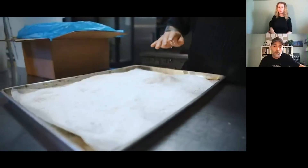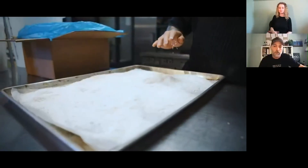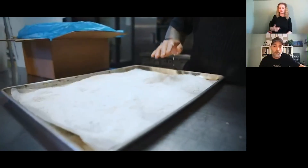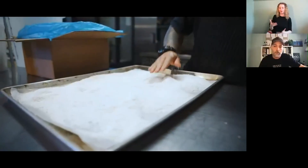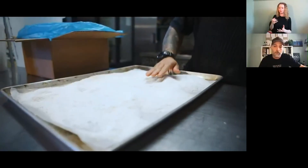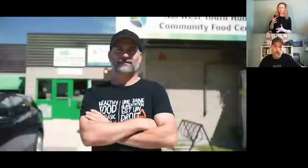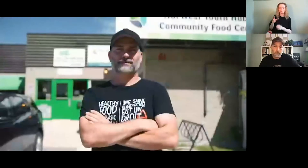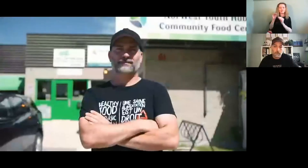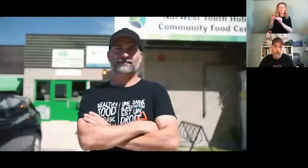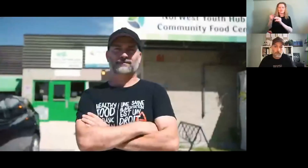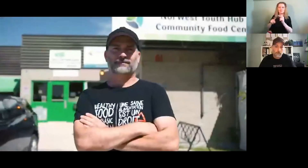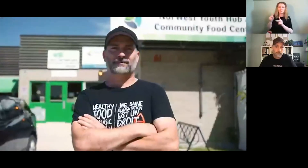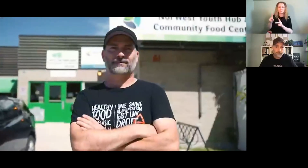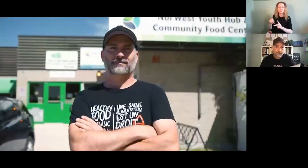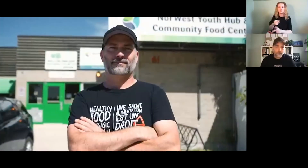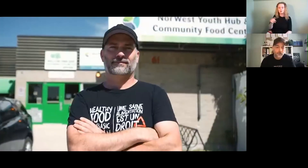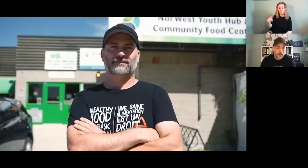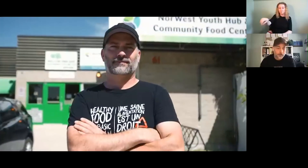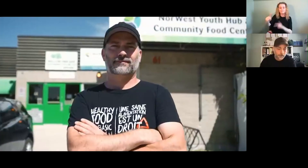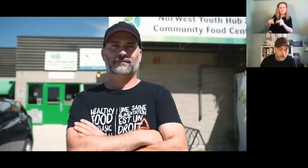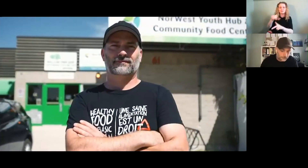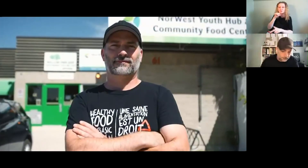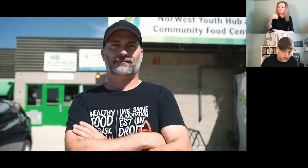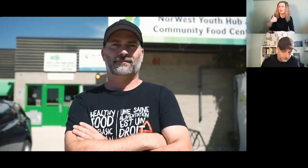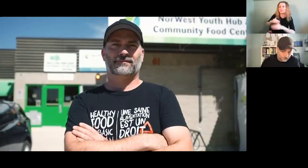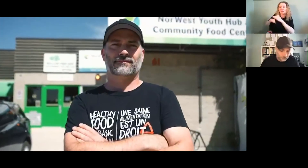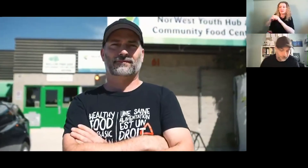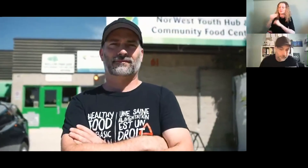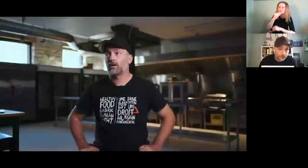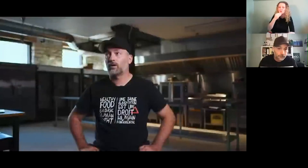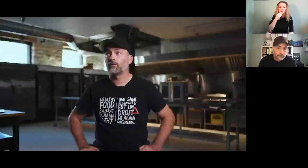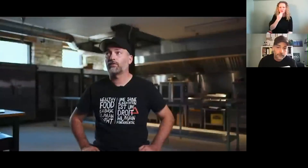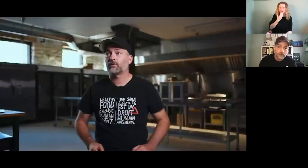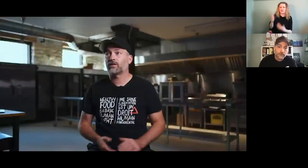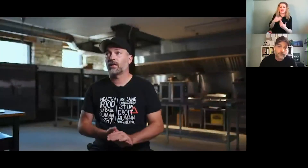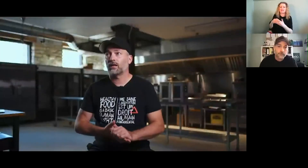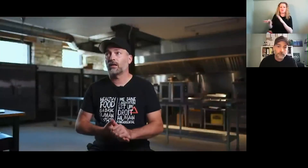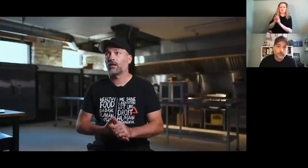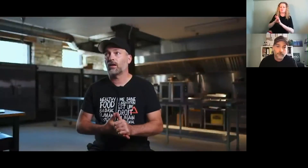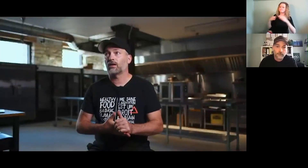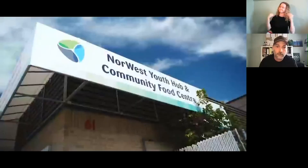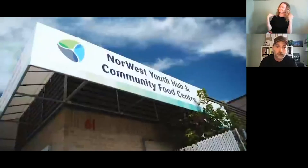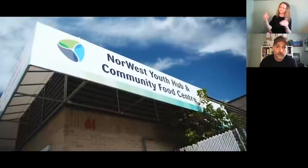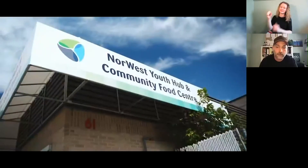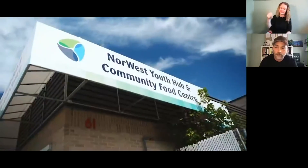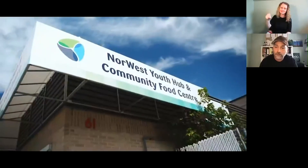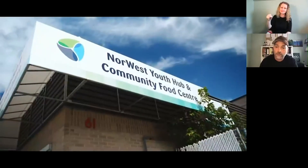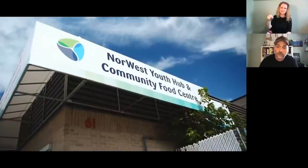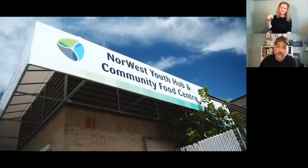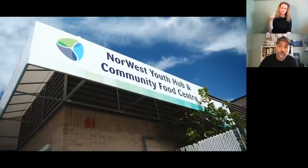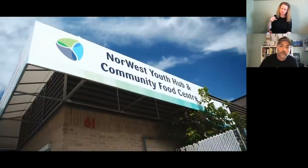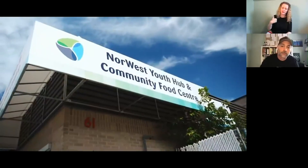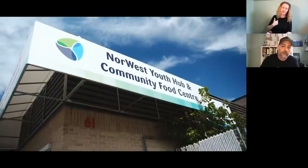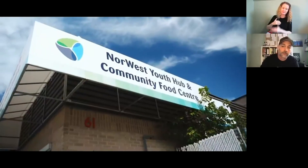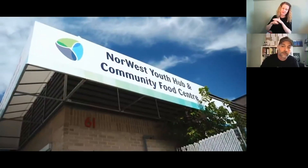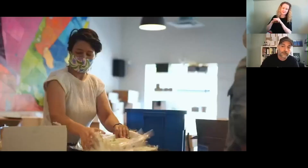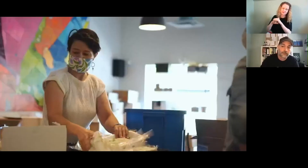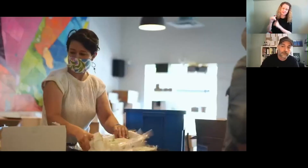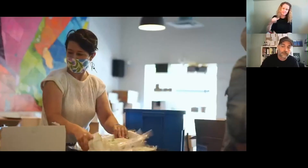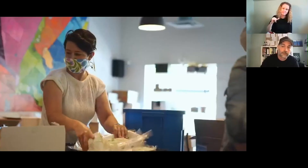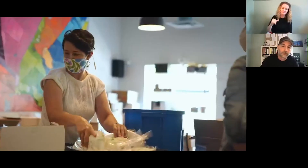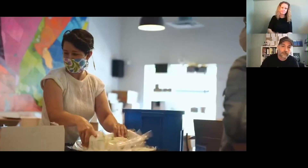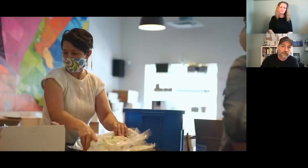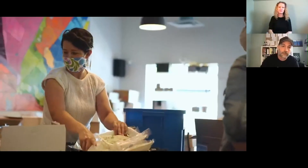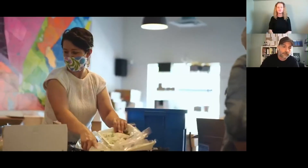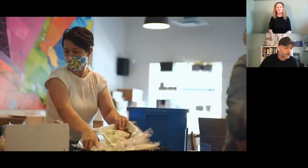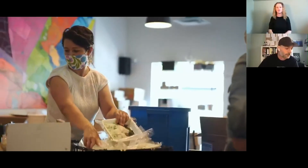food and don't have access to it wasn't a hard choice. Until we hit, a lot of the frontline organizations sort of scaled